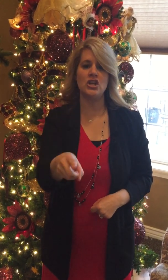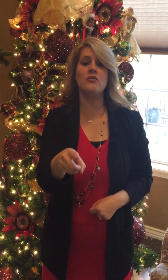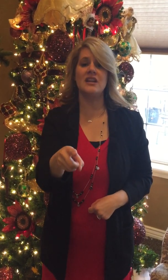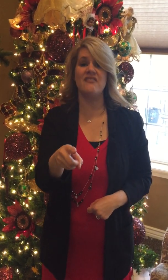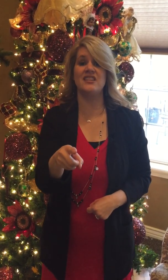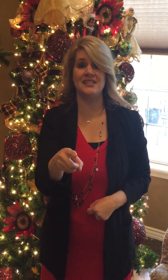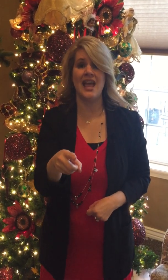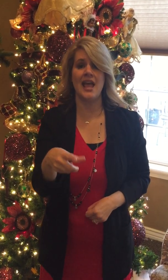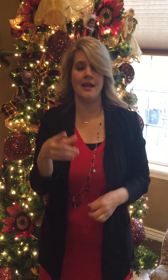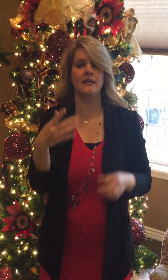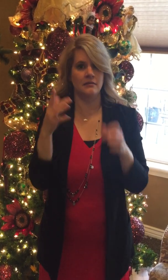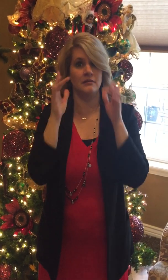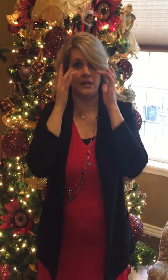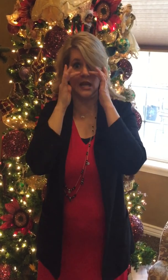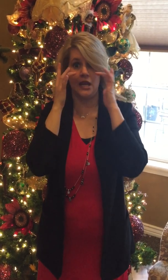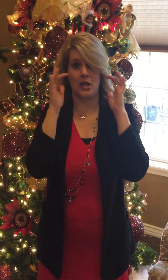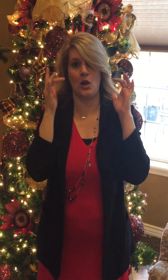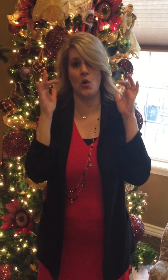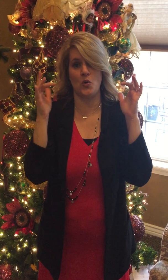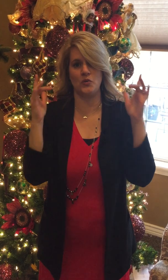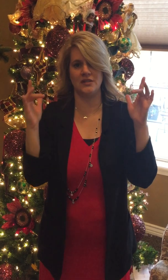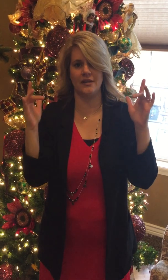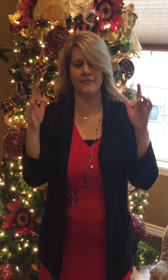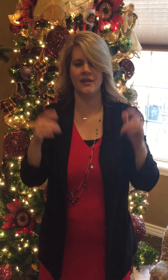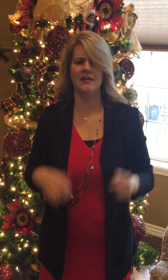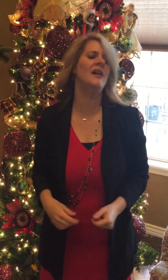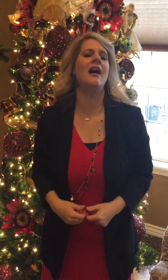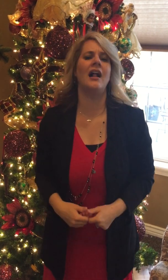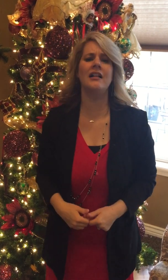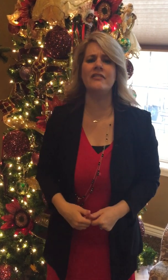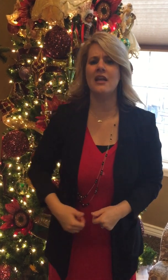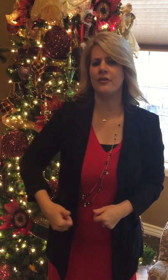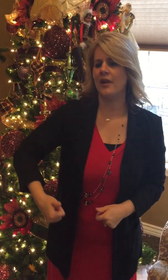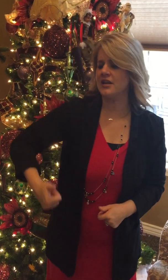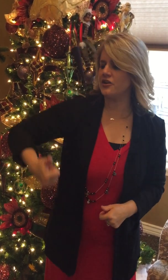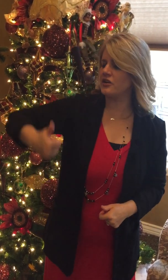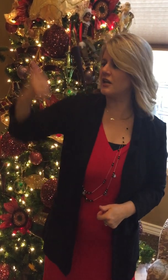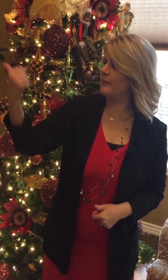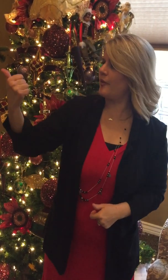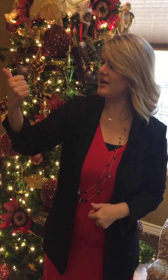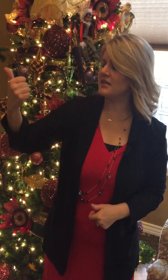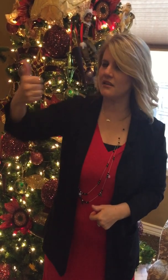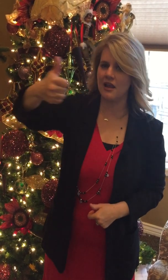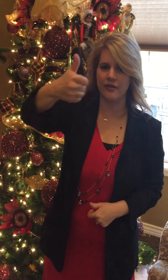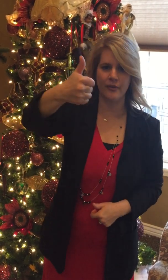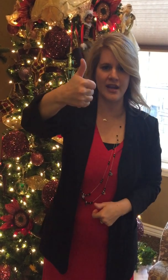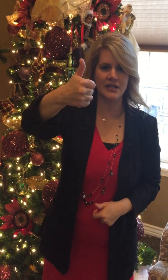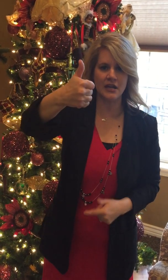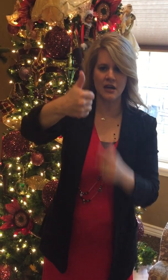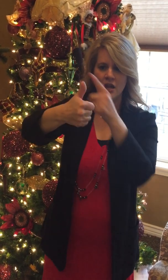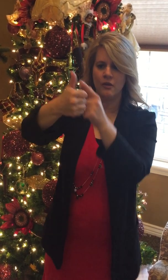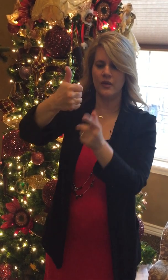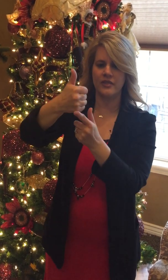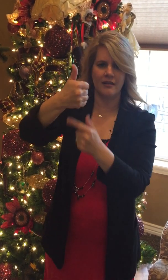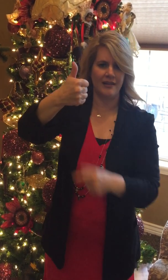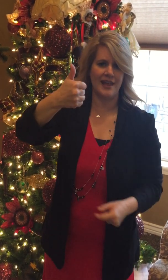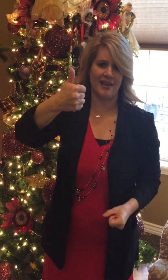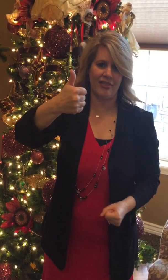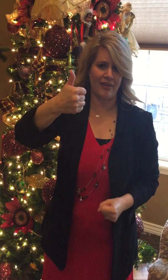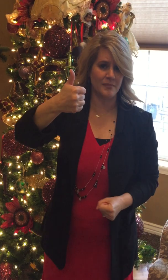would even say, it glows. All of the other reindeer, you're gonna point to the other reindeer with like a thumbs